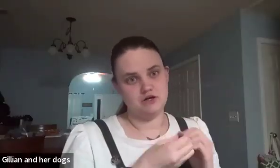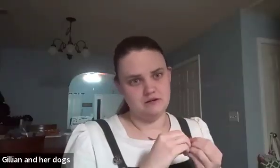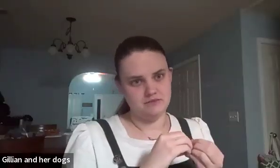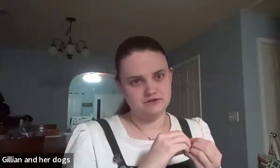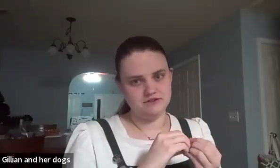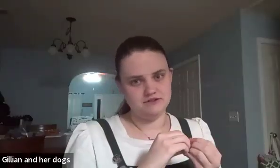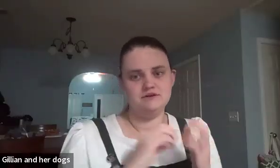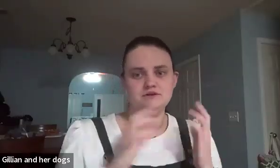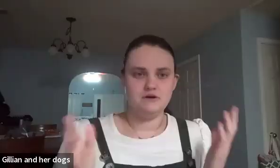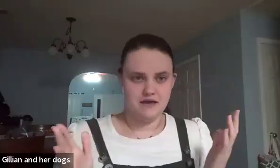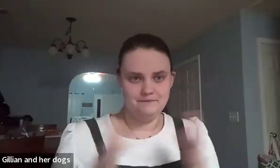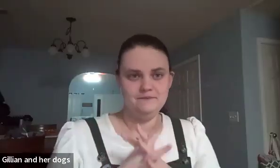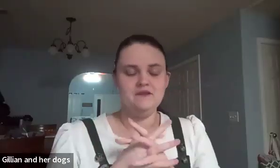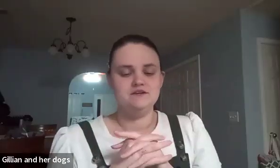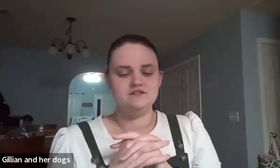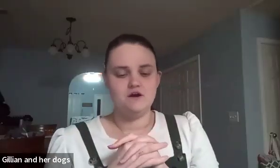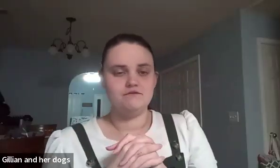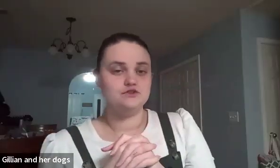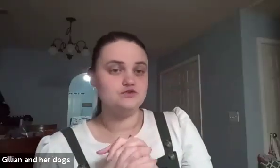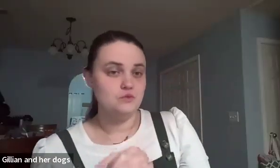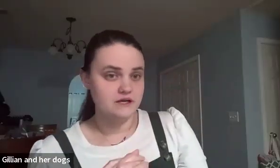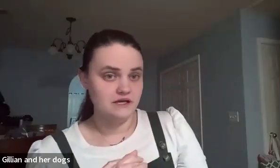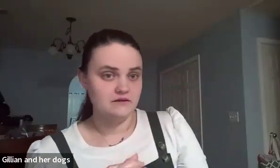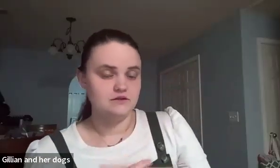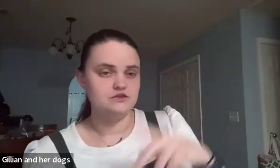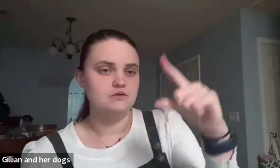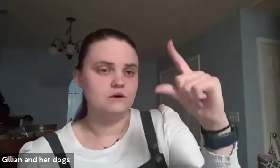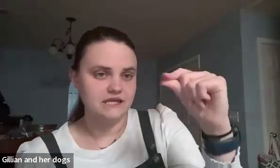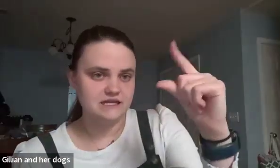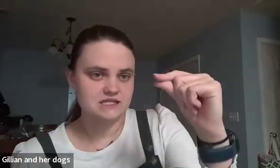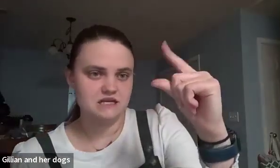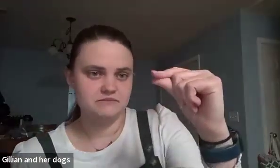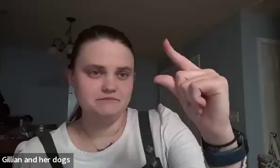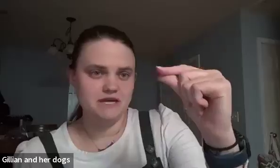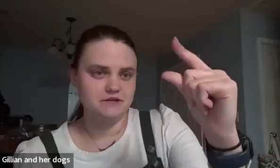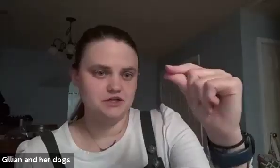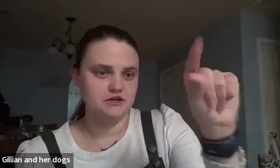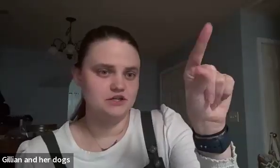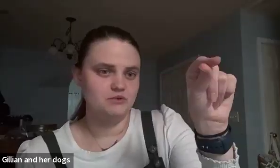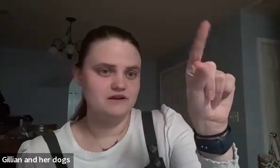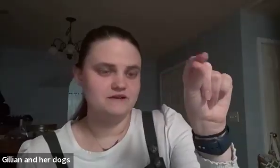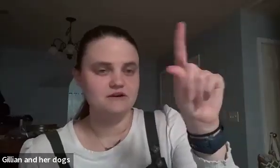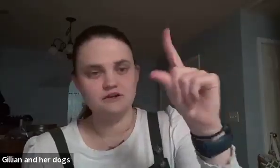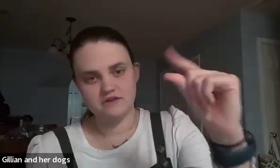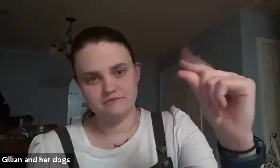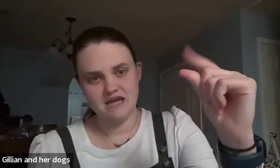our numbers. Okay? So for 20, 20 is going to be baby shark. So your pointer finger and your thumb